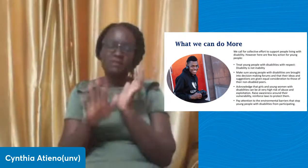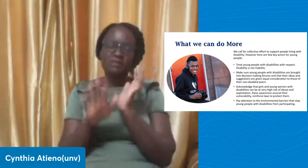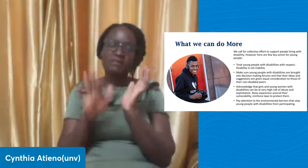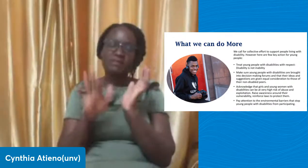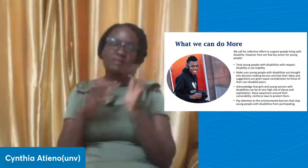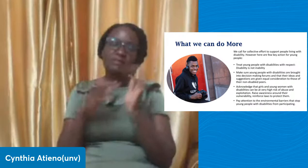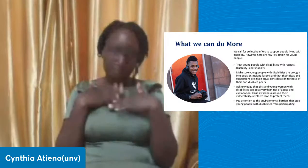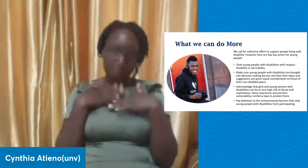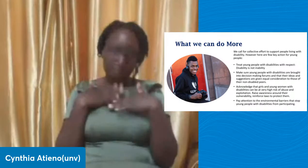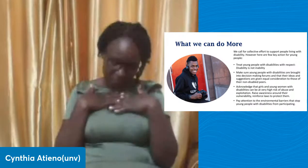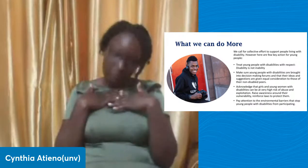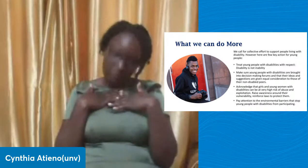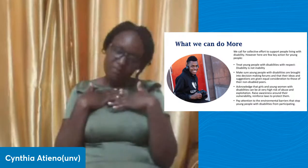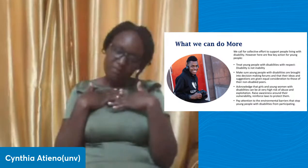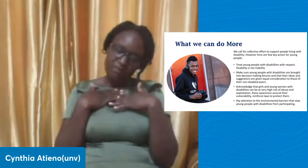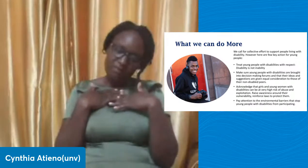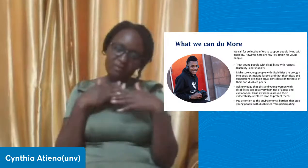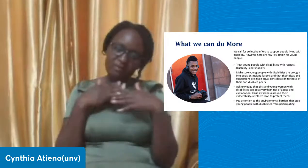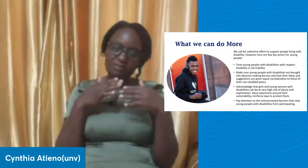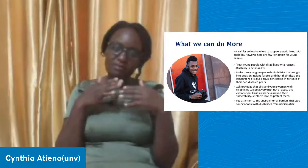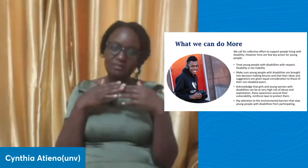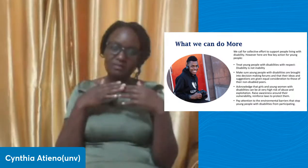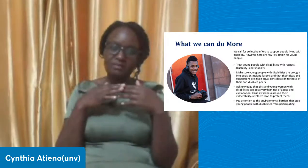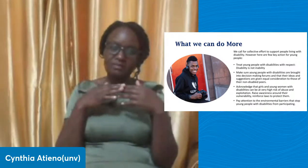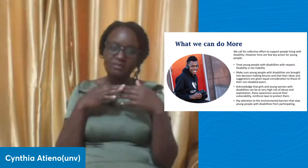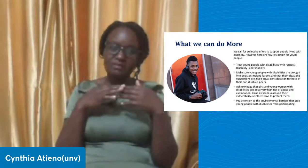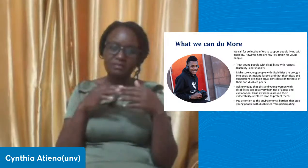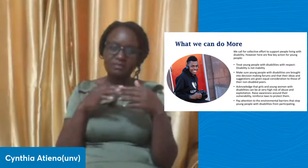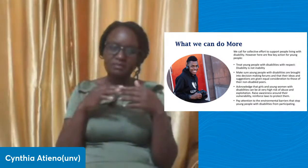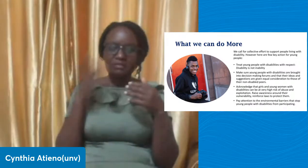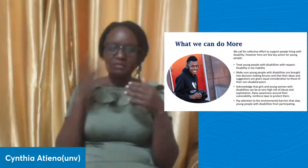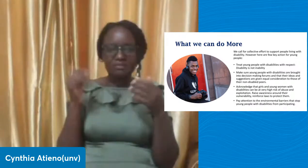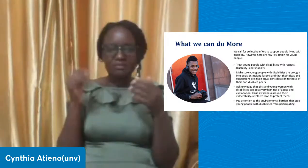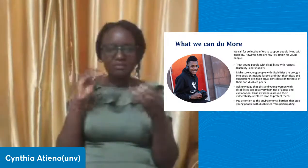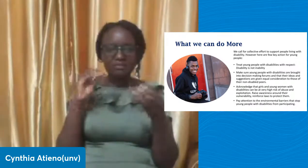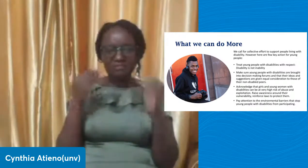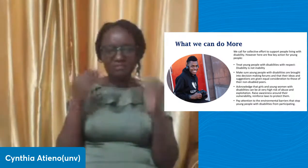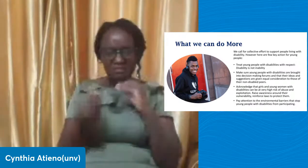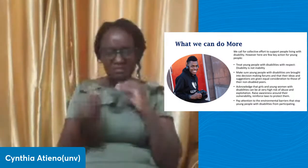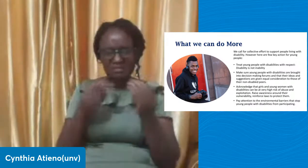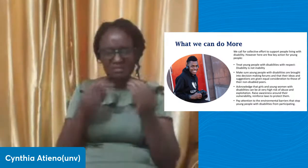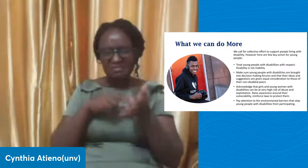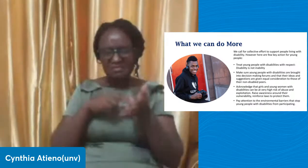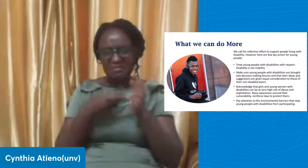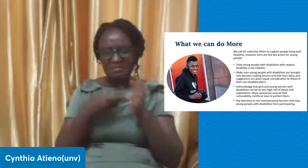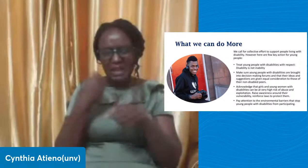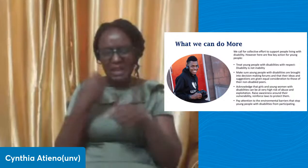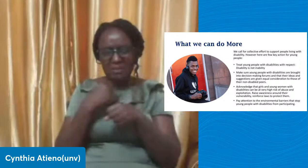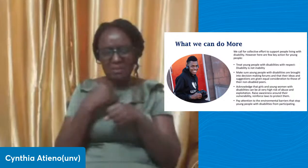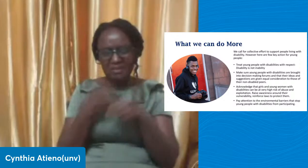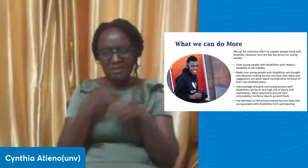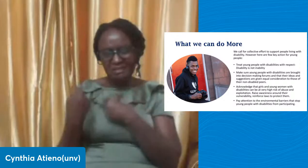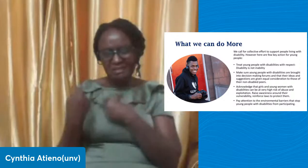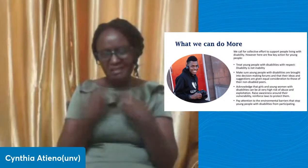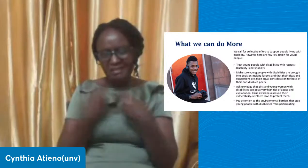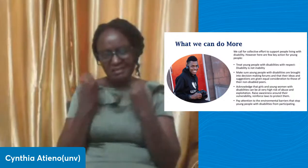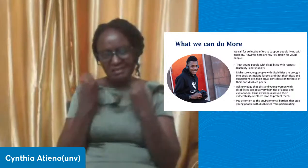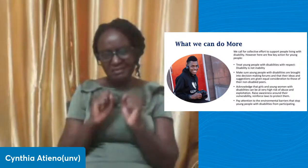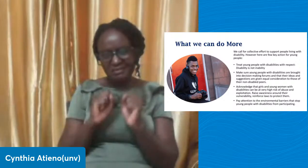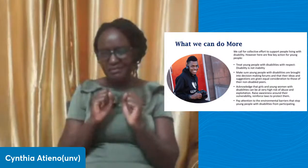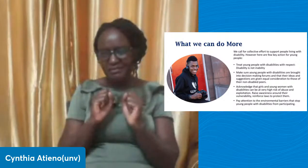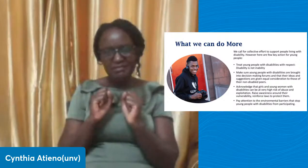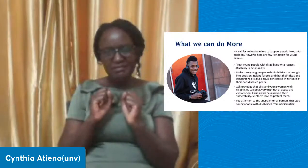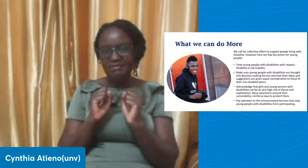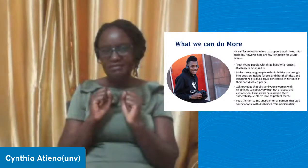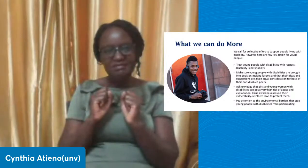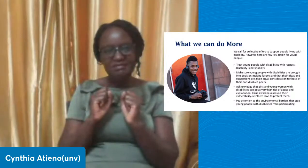it's, disability is not inability. It means they are capable of helping the society. They can show support. They can do things for the society.